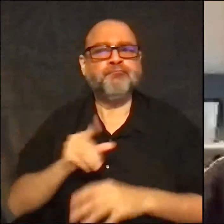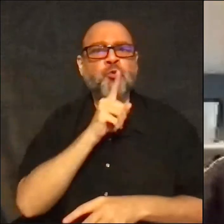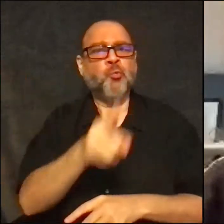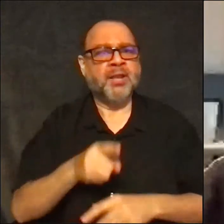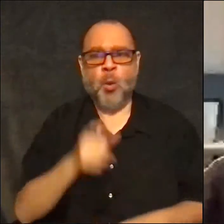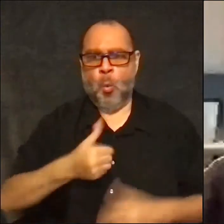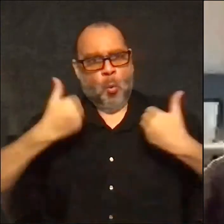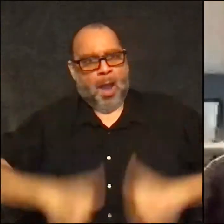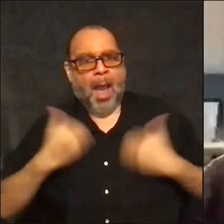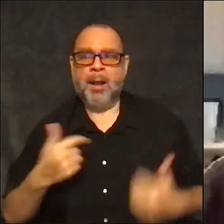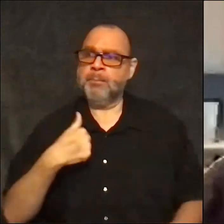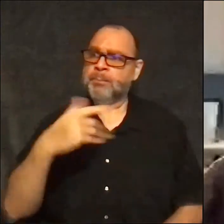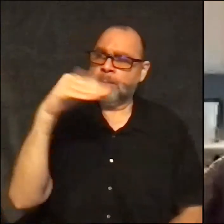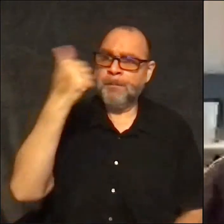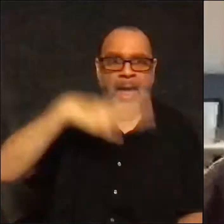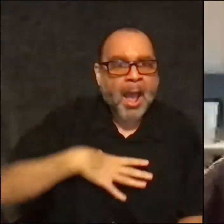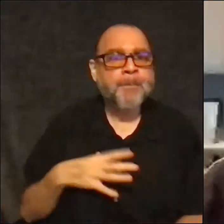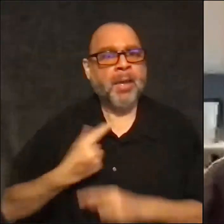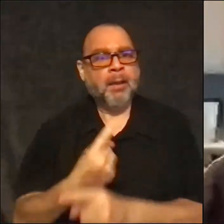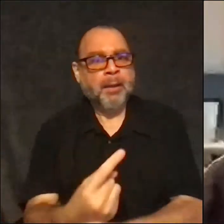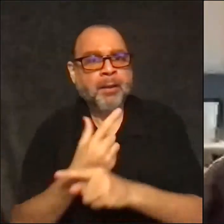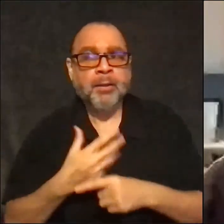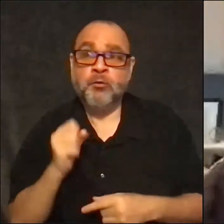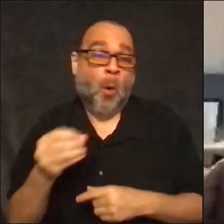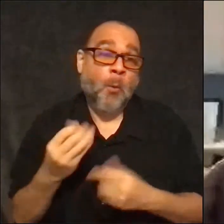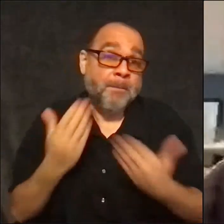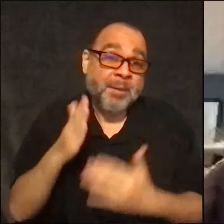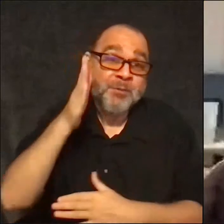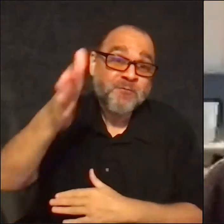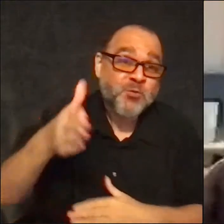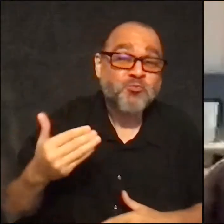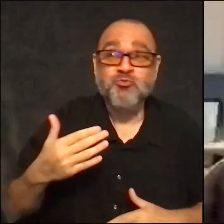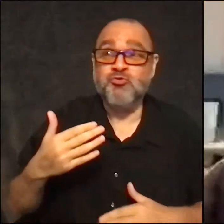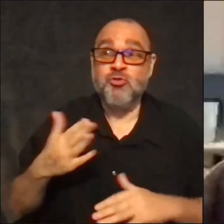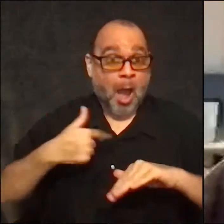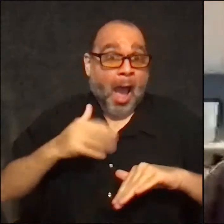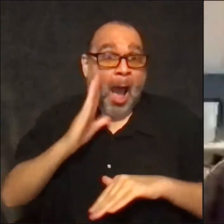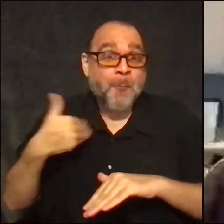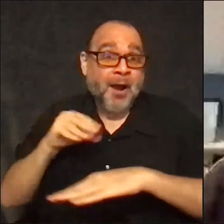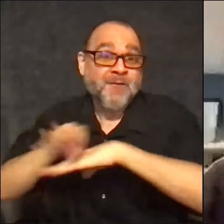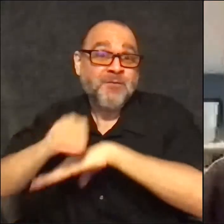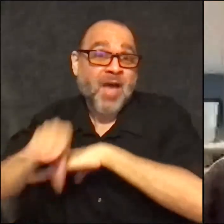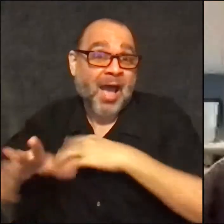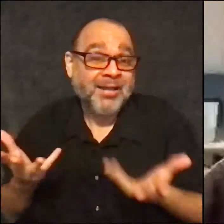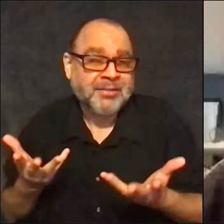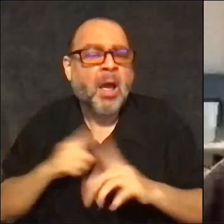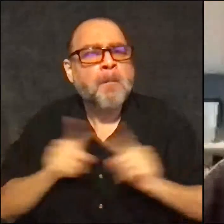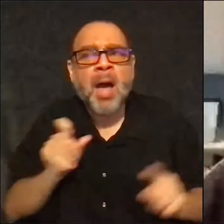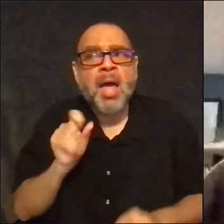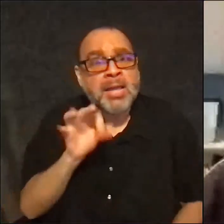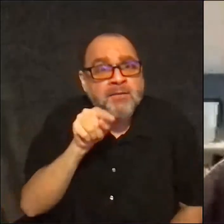what I've learned. But for those of you that are coming up behind some of us leaders now, and you're looking at the world in front of